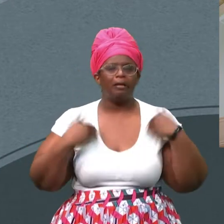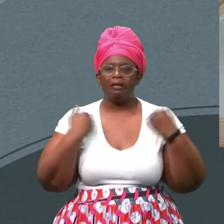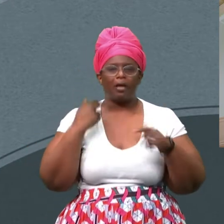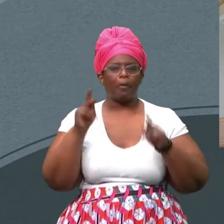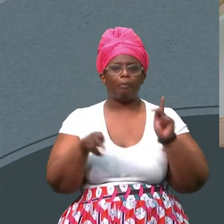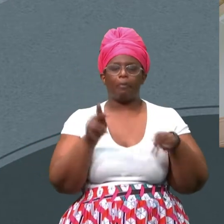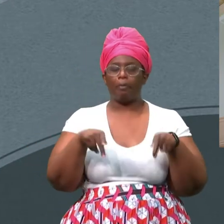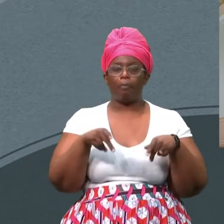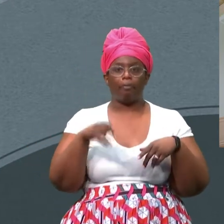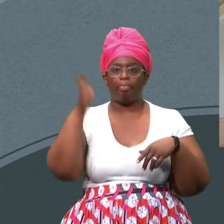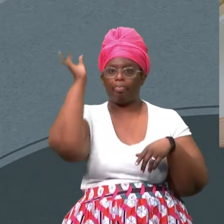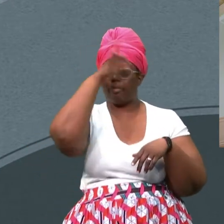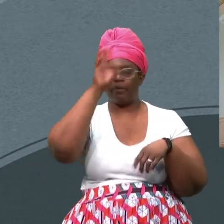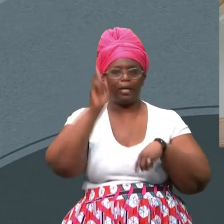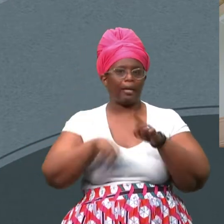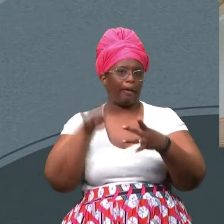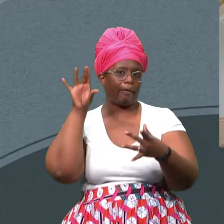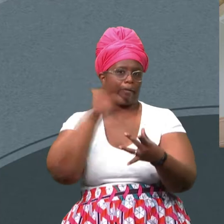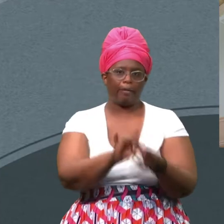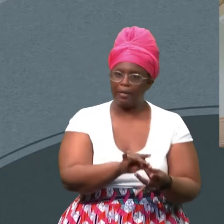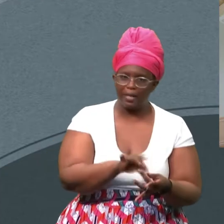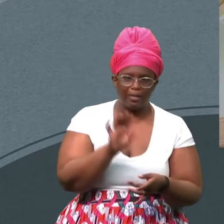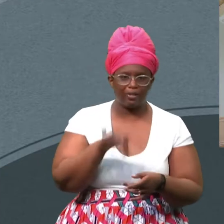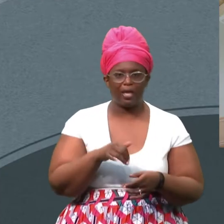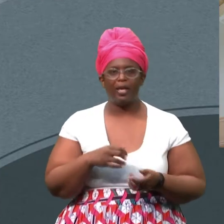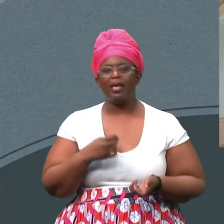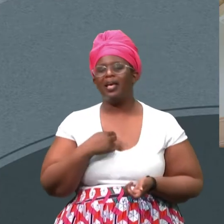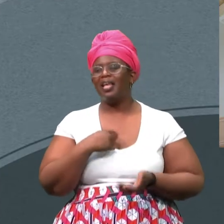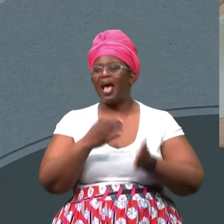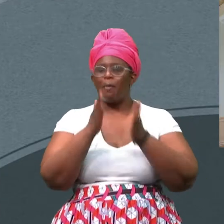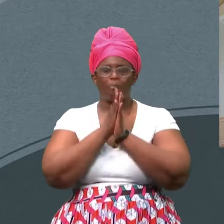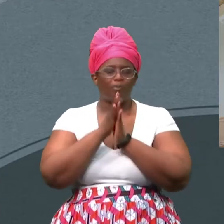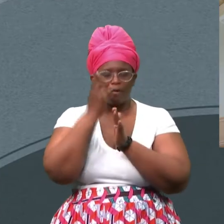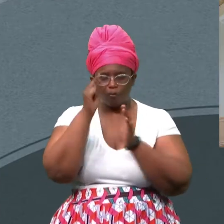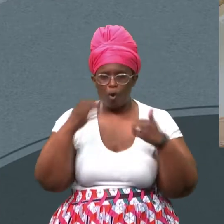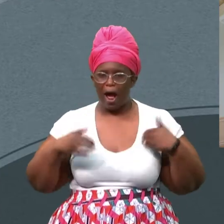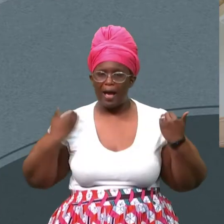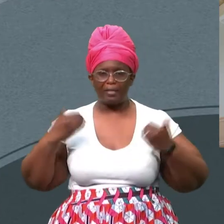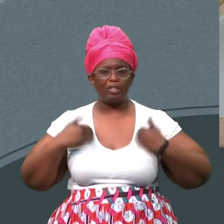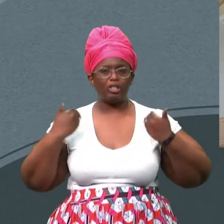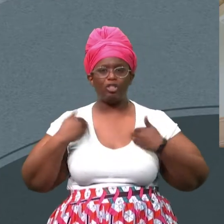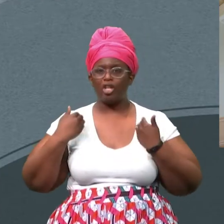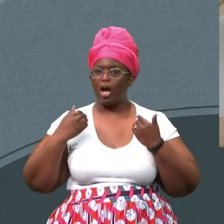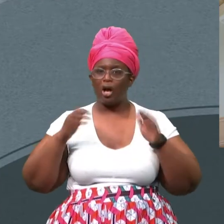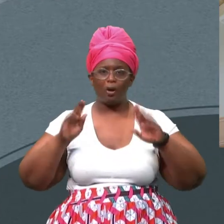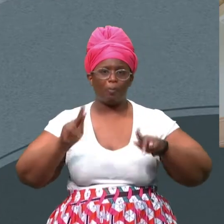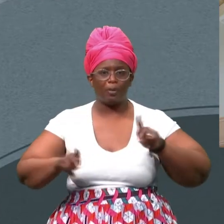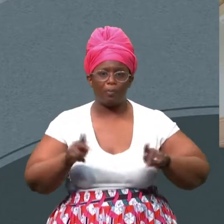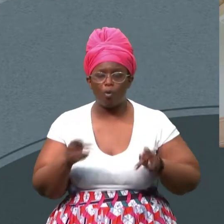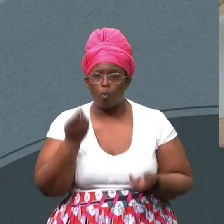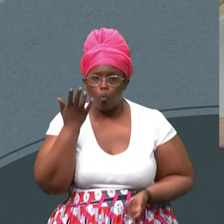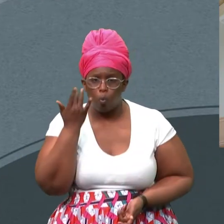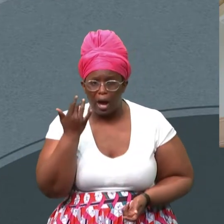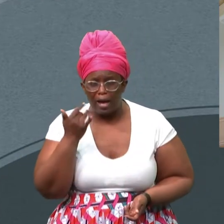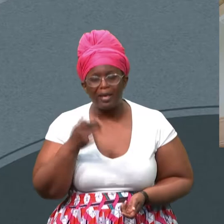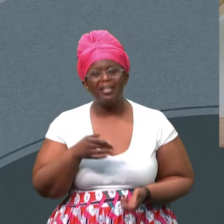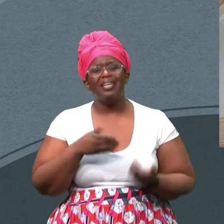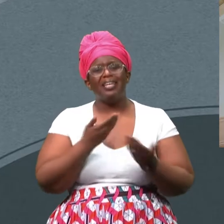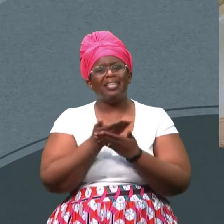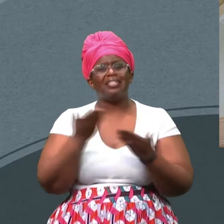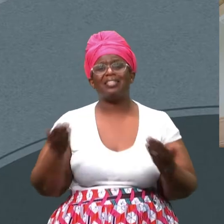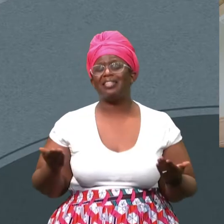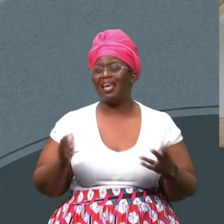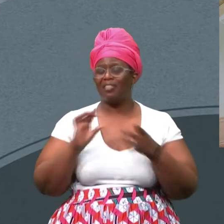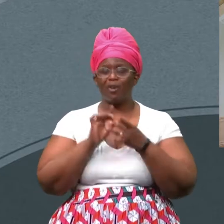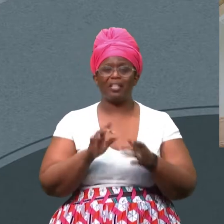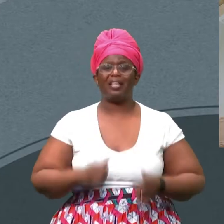say, and that's part of the problem. And I pray through the young generation, because there are aspects that things of life you'll